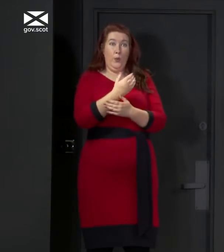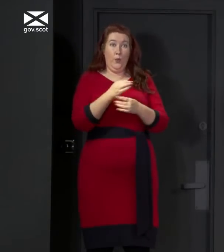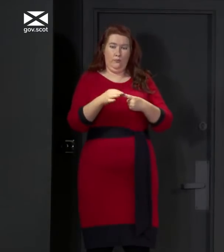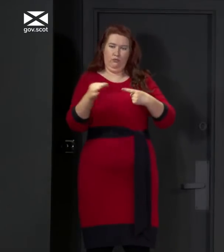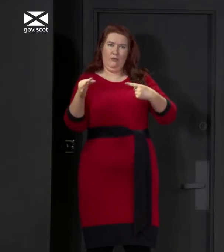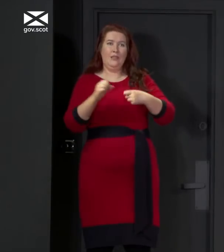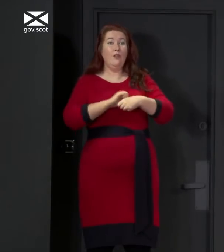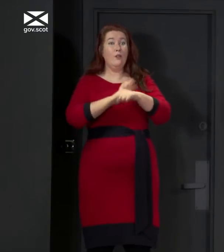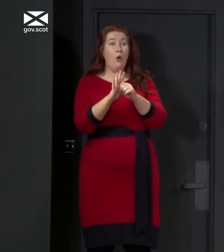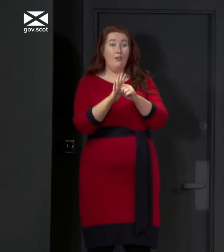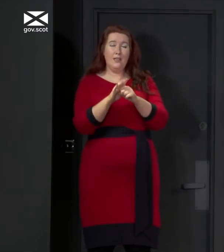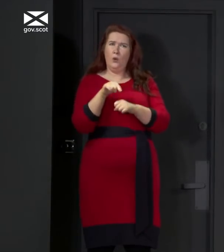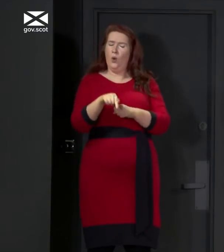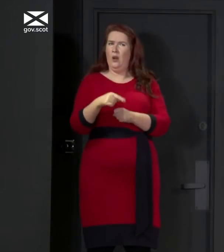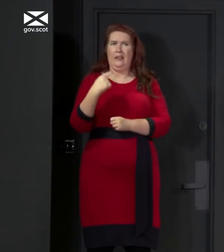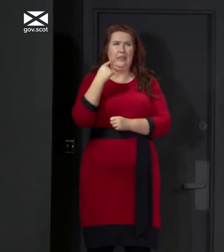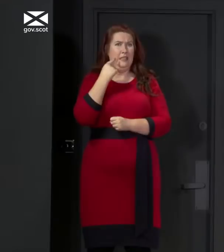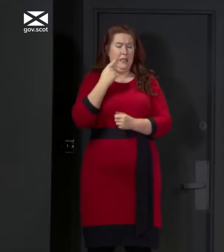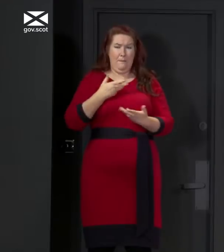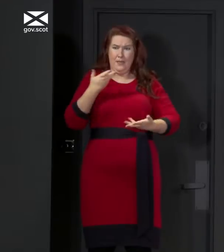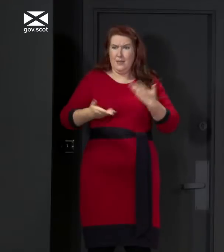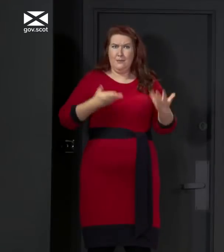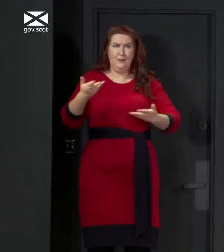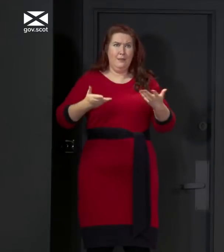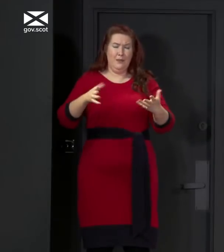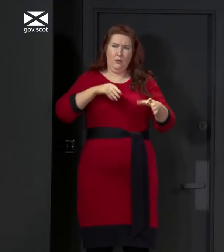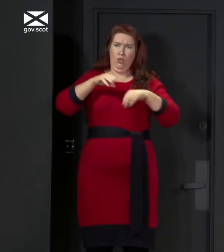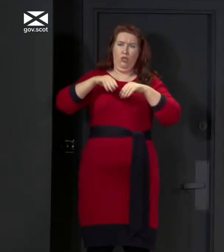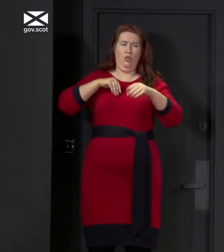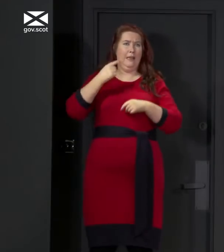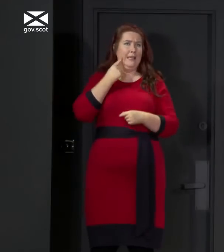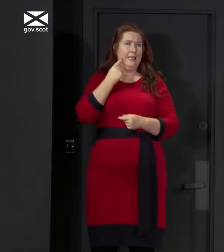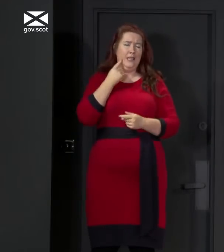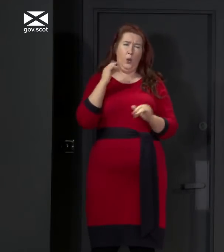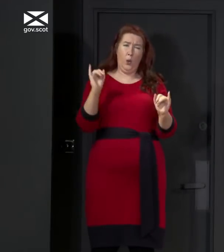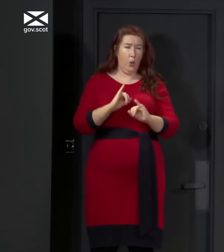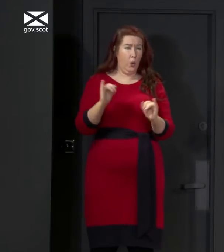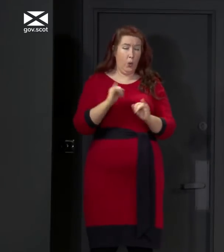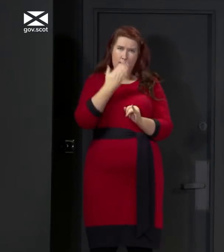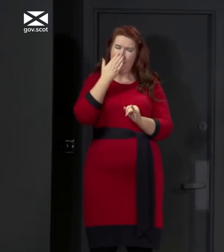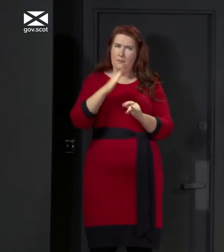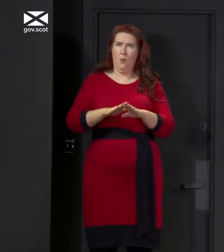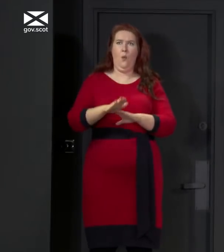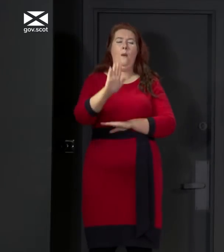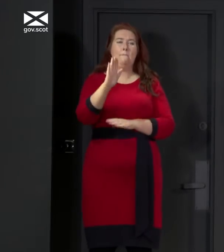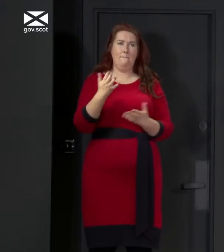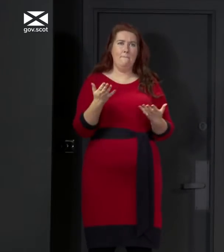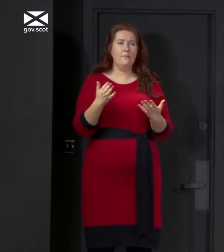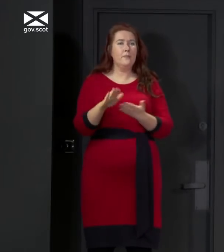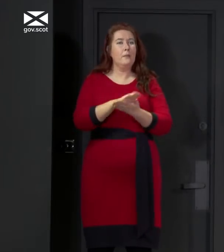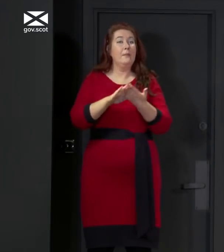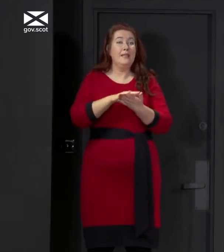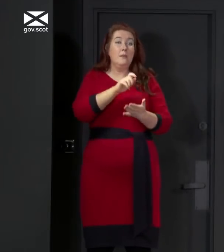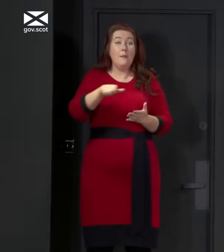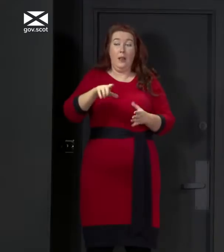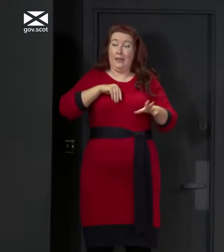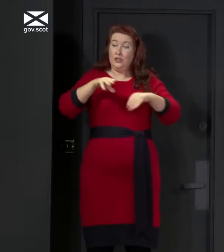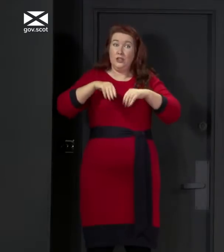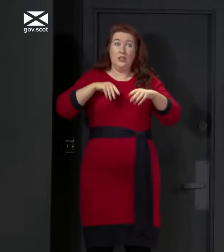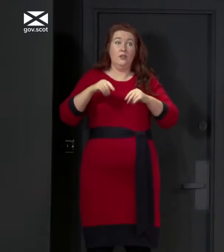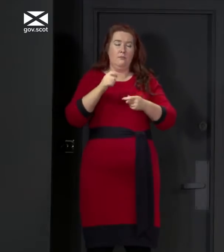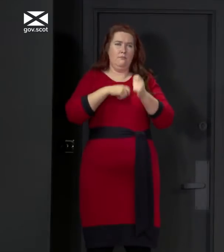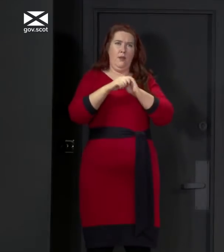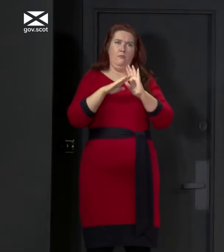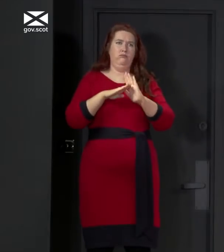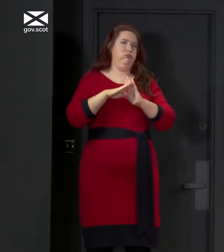COVID is becoming increasingly common, as I said a moment ago. And as a result of that, cases are rising much more steeply